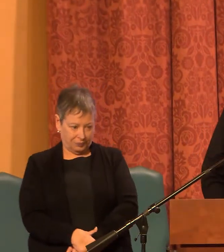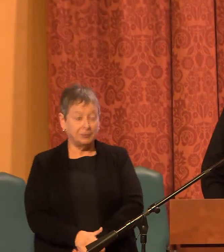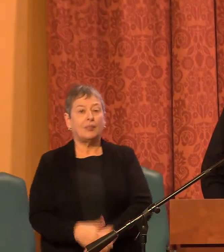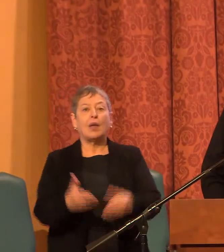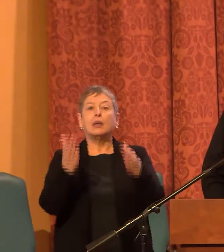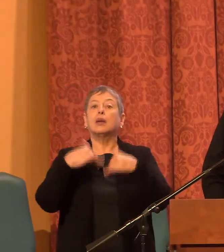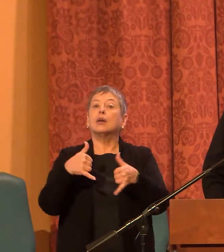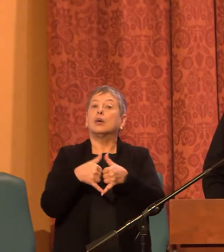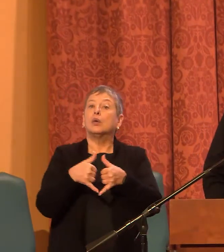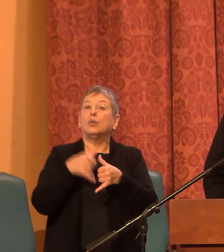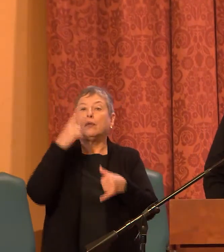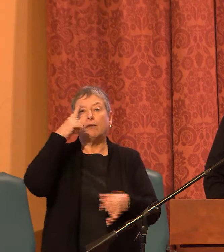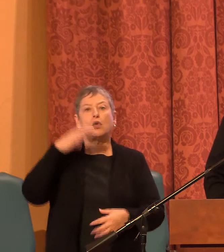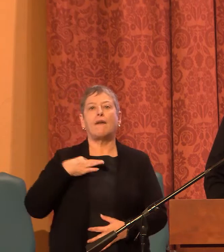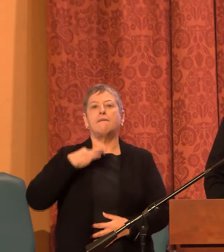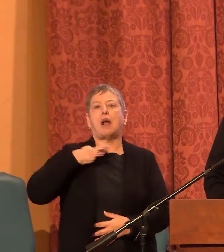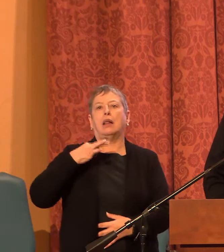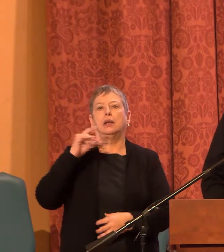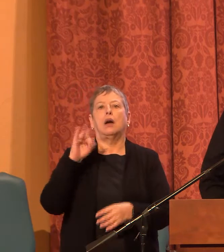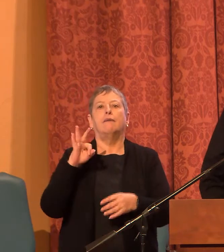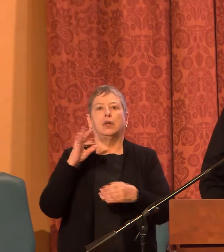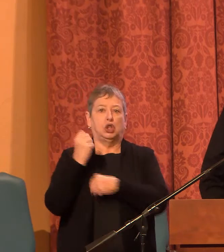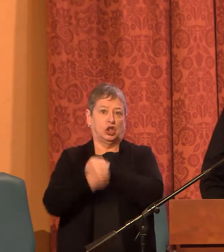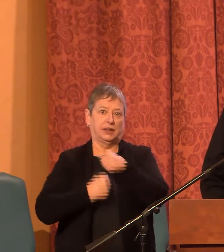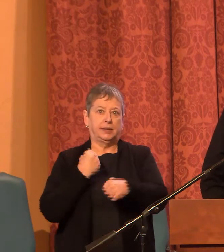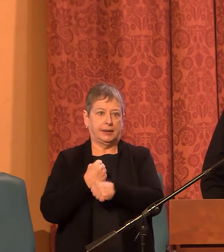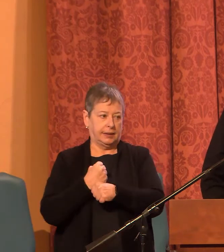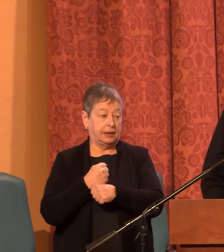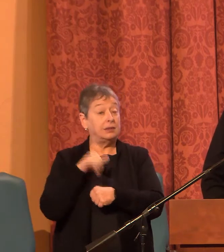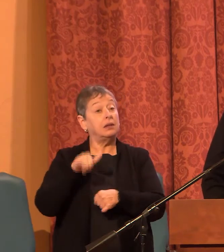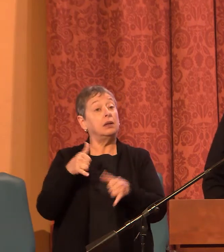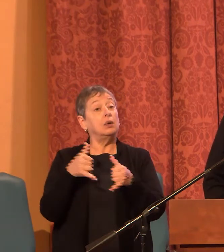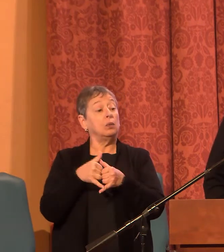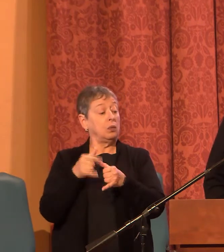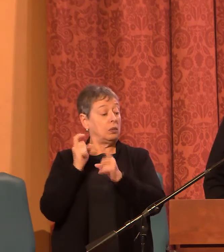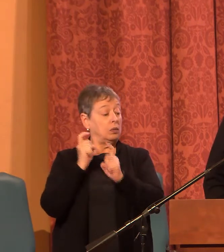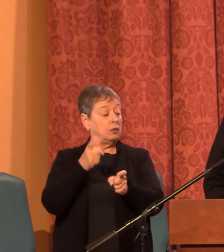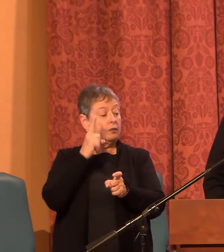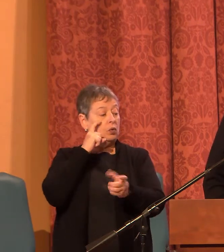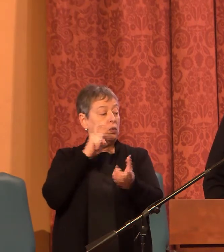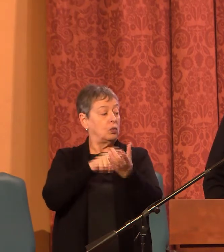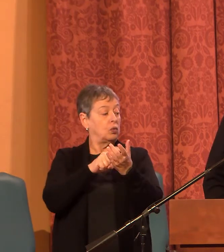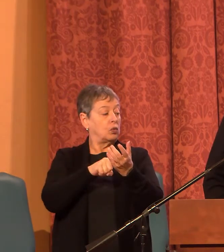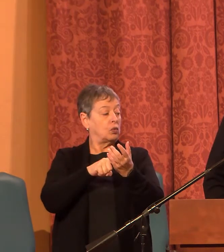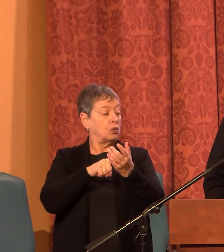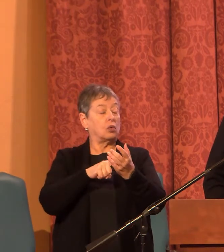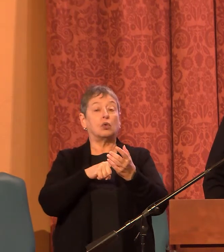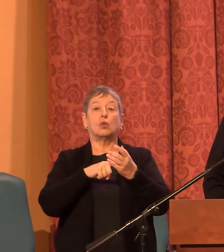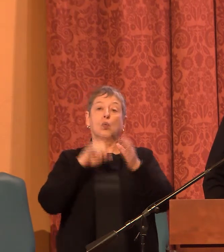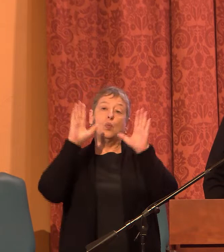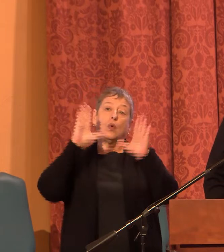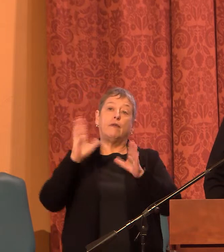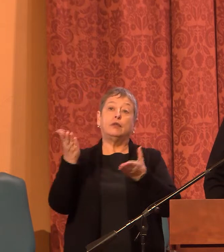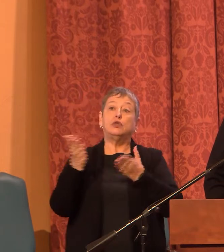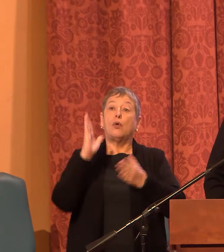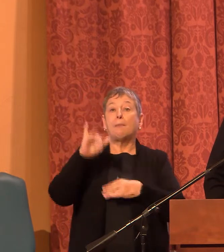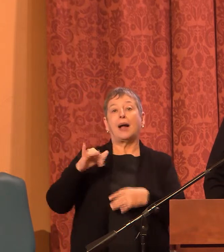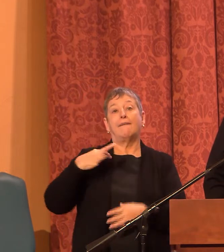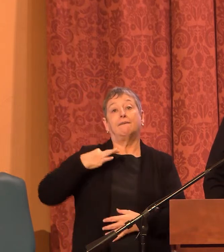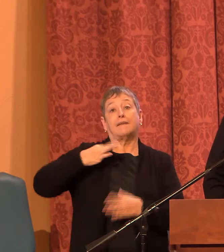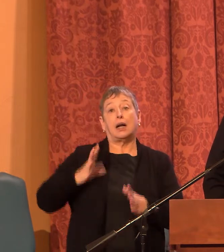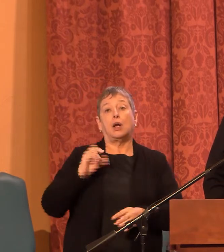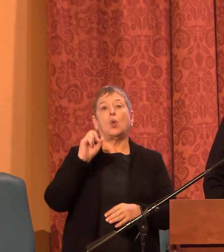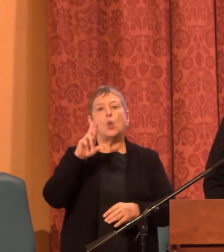The next award is Volunteer of the Year Award. This award is given in recognition of extraordinary service by a volunteer